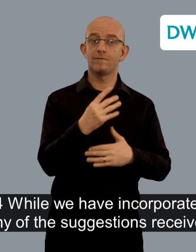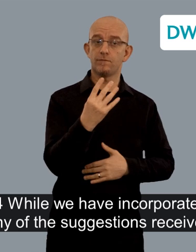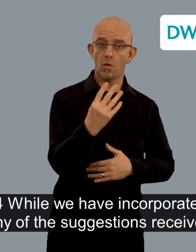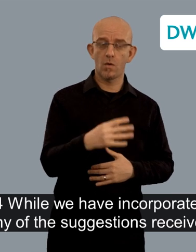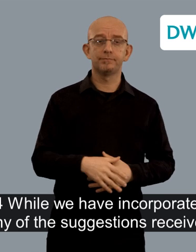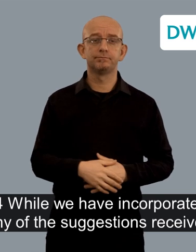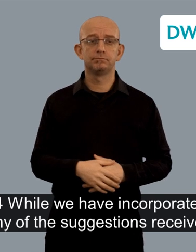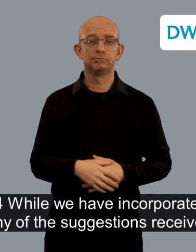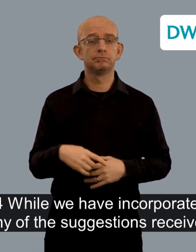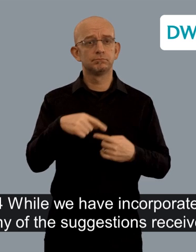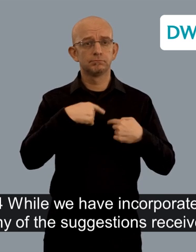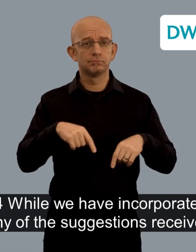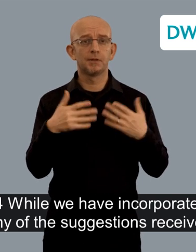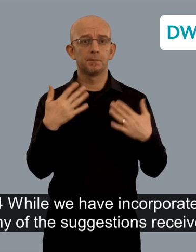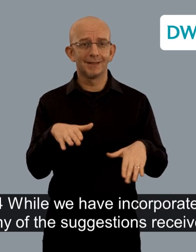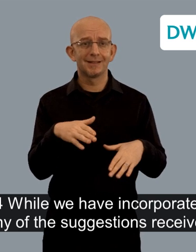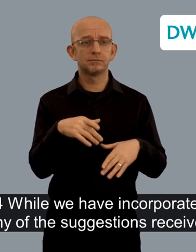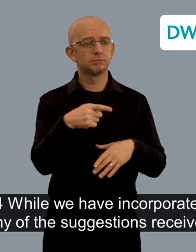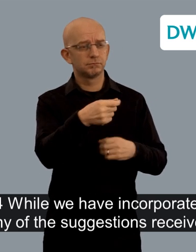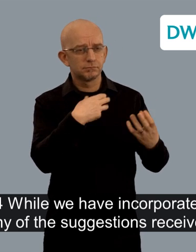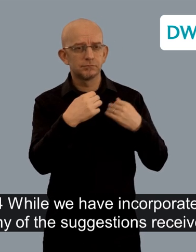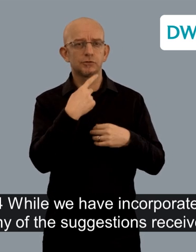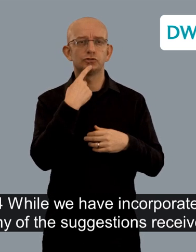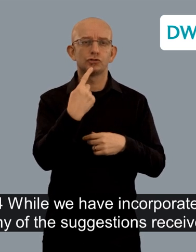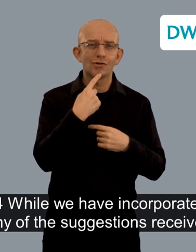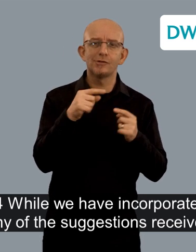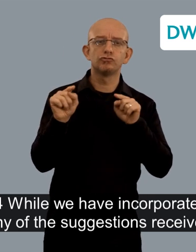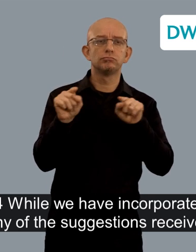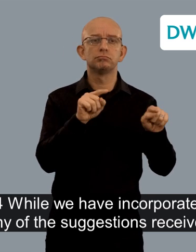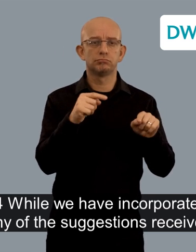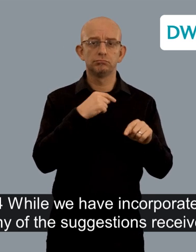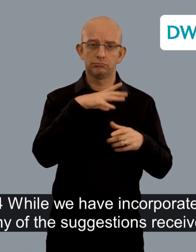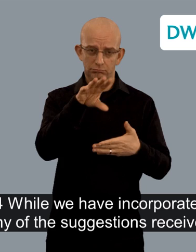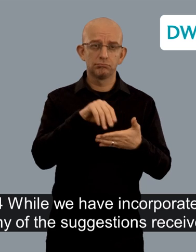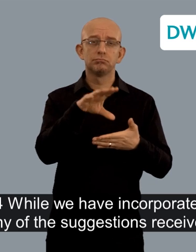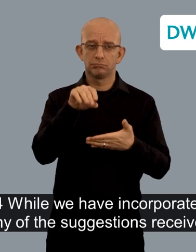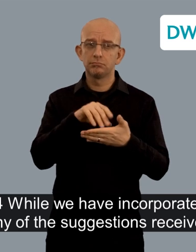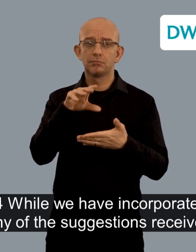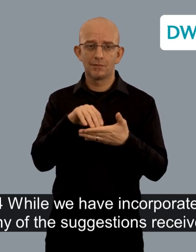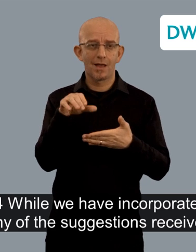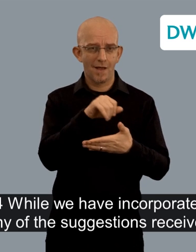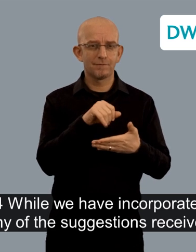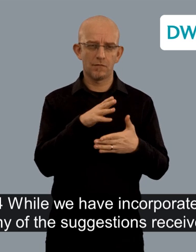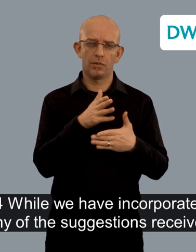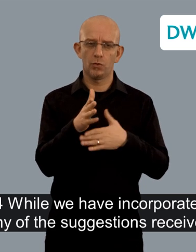(1.4) While we have incorporated many of the suggestions received, after